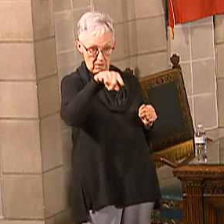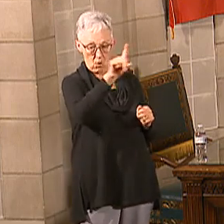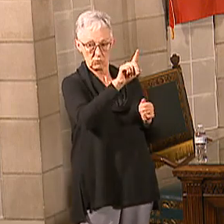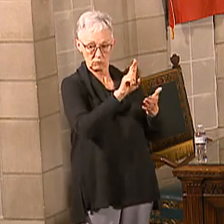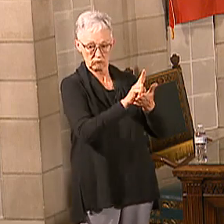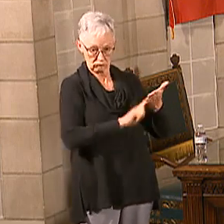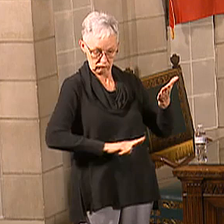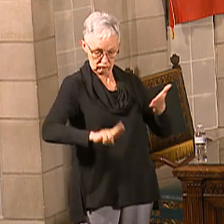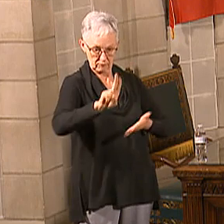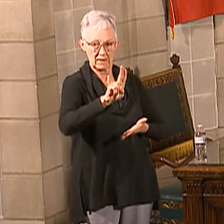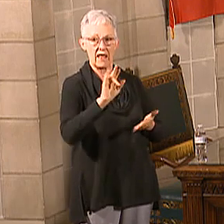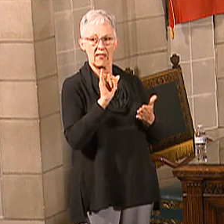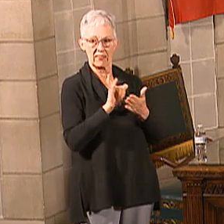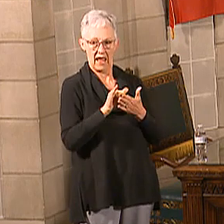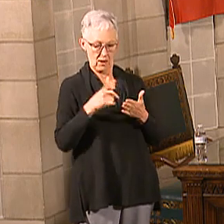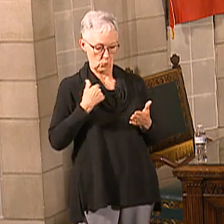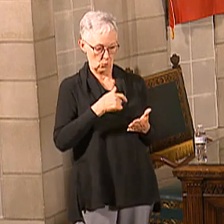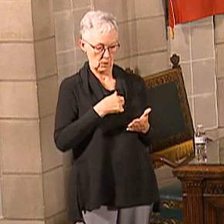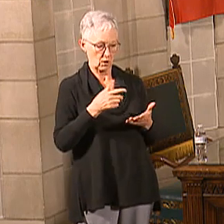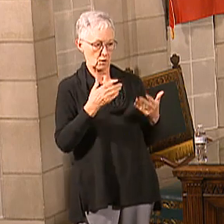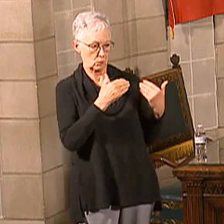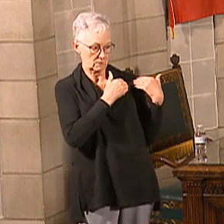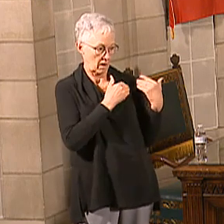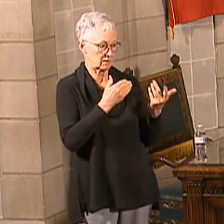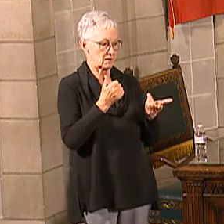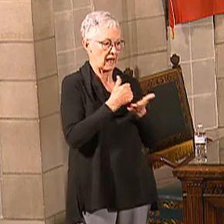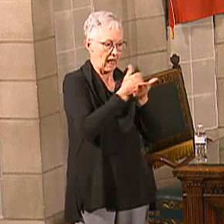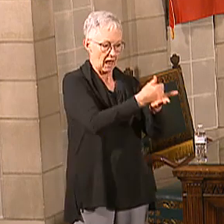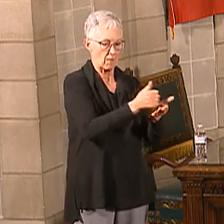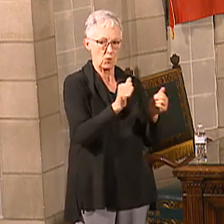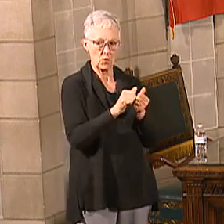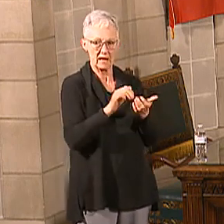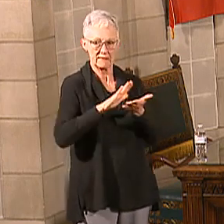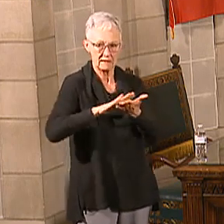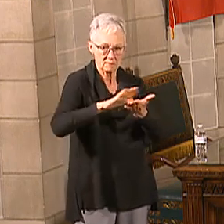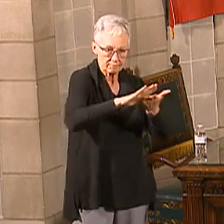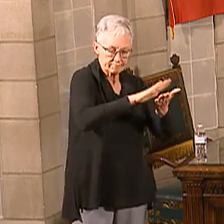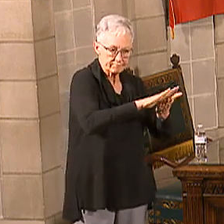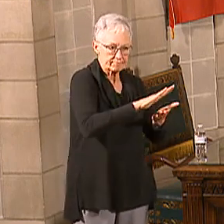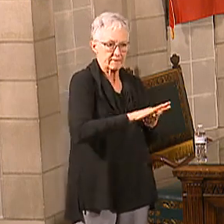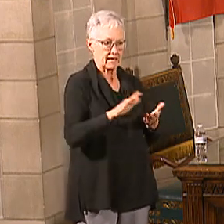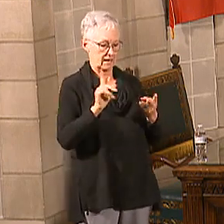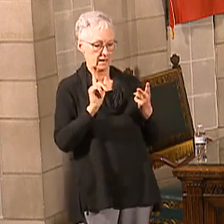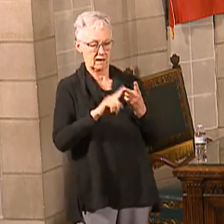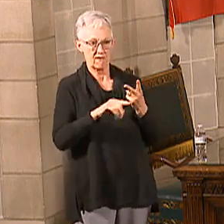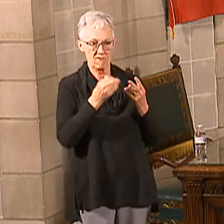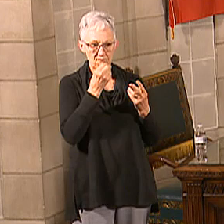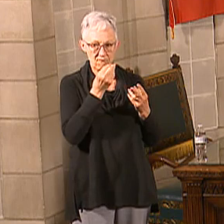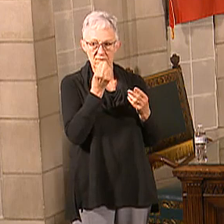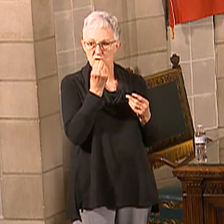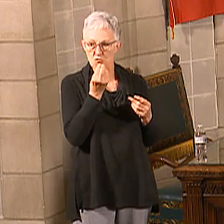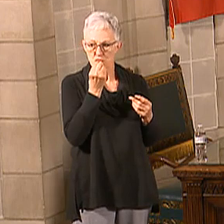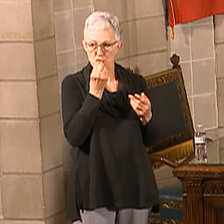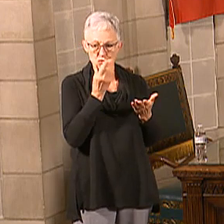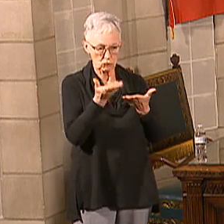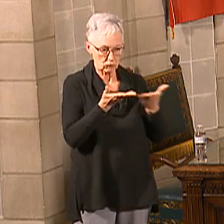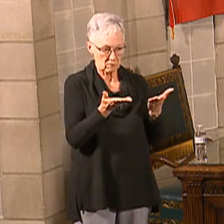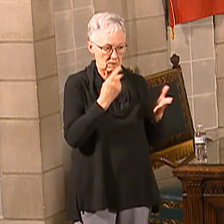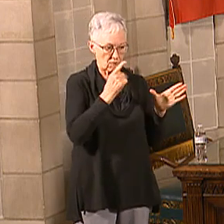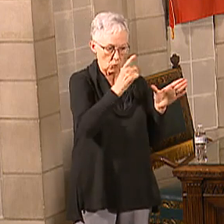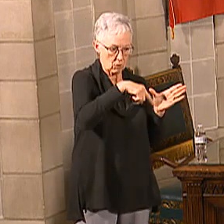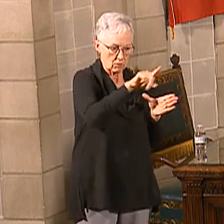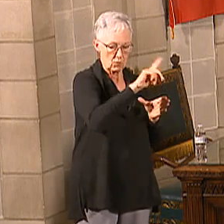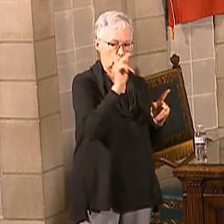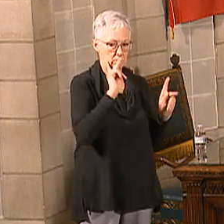and food services, and Dr. Antone is working right now on the staffing portion of that. But we believe this is one of the ways that we will be able to accommodate